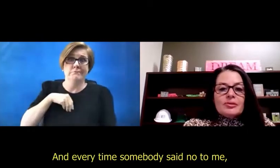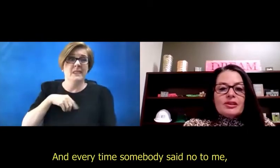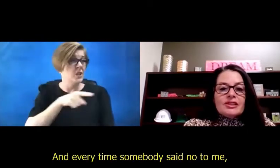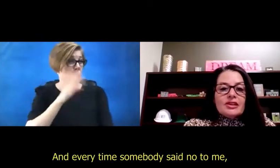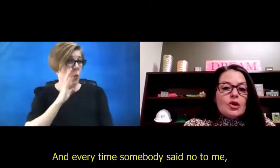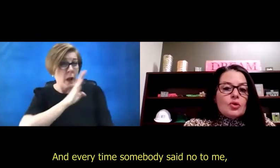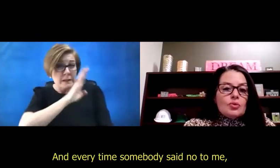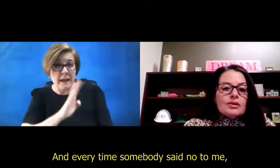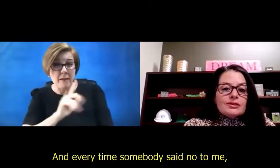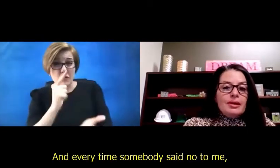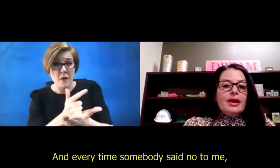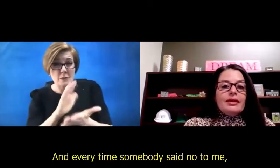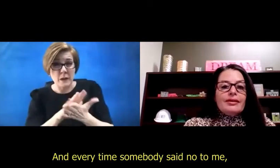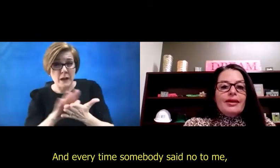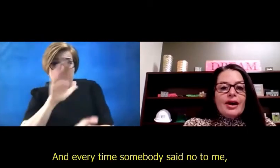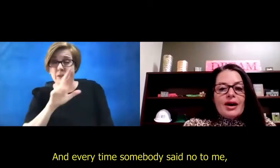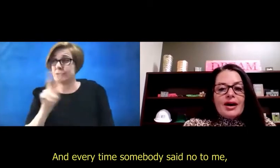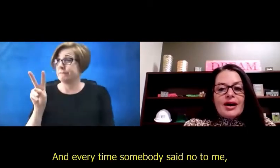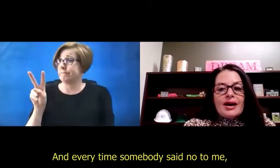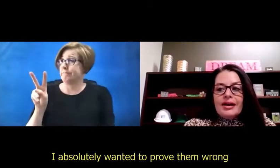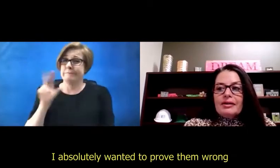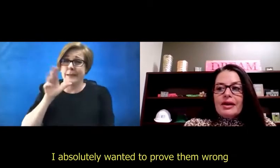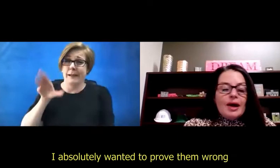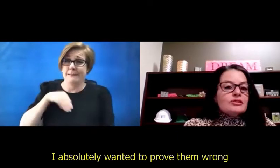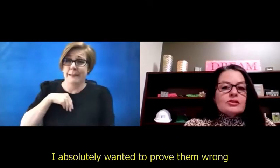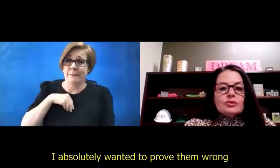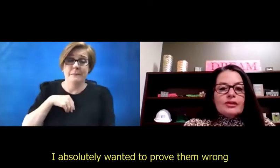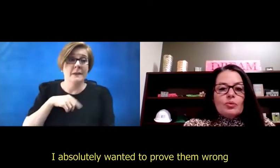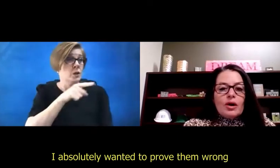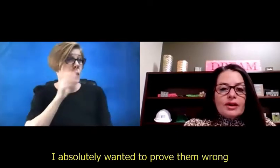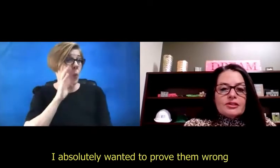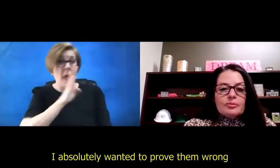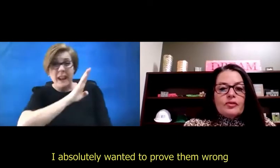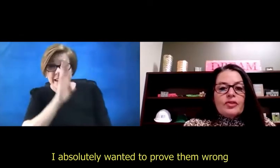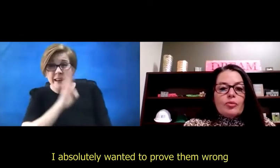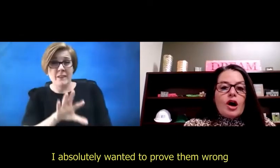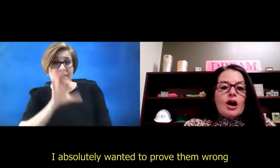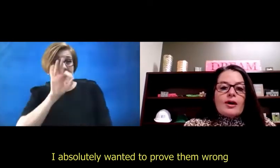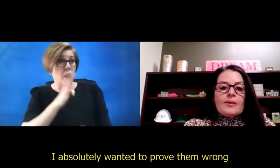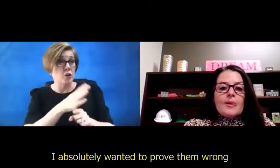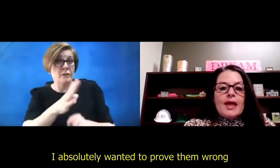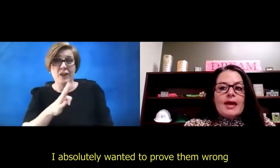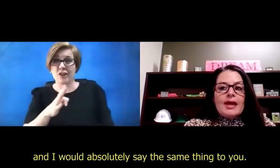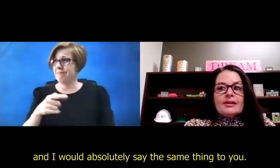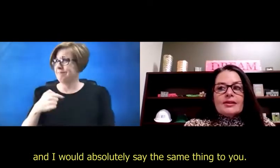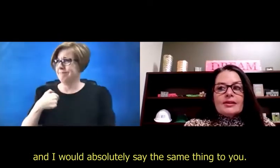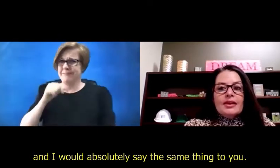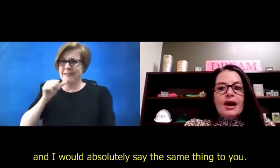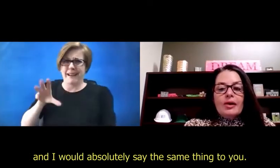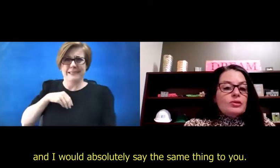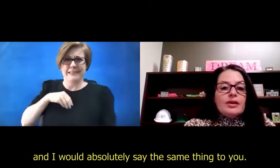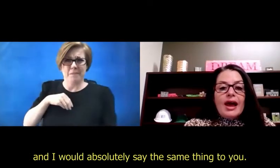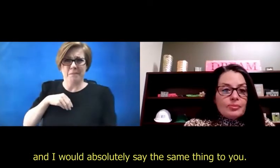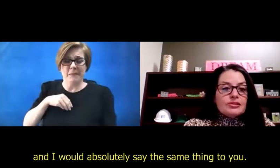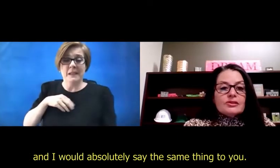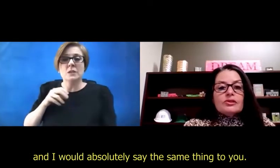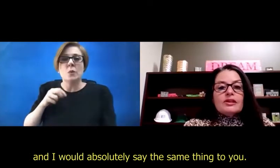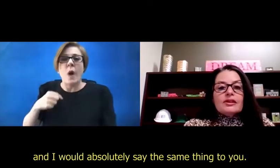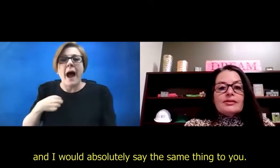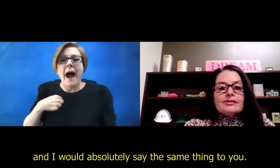every time somebody said no to me, I absolutely wanted to prove them wrong. And I